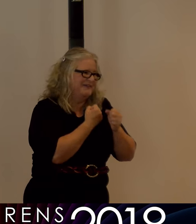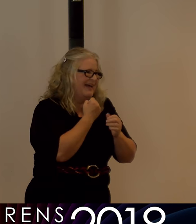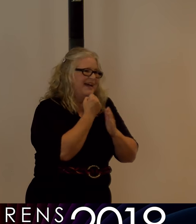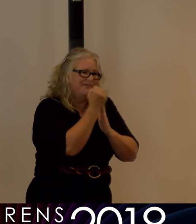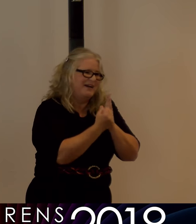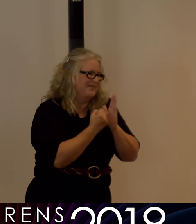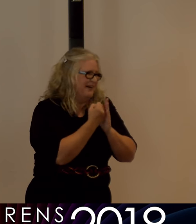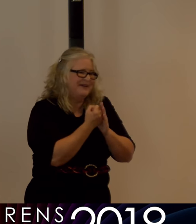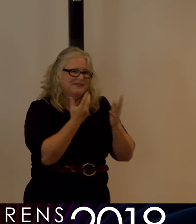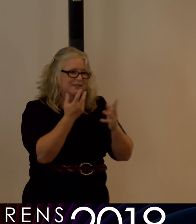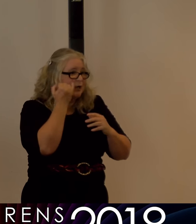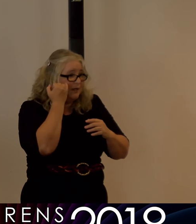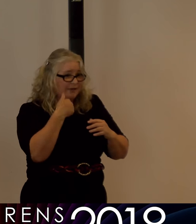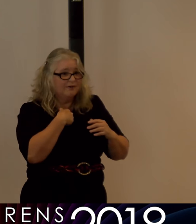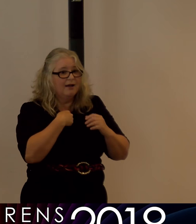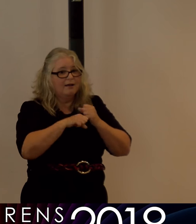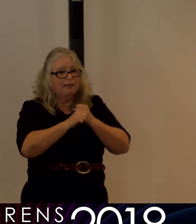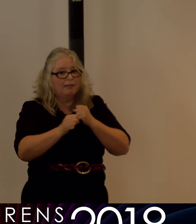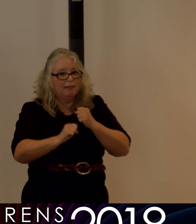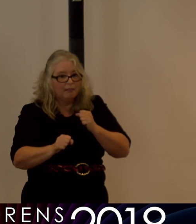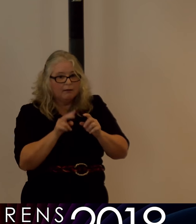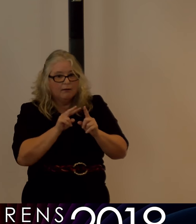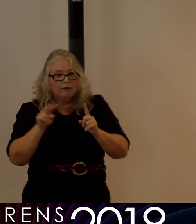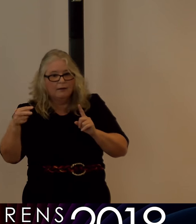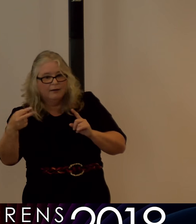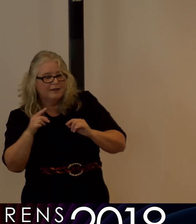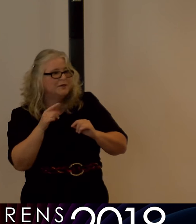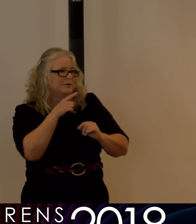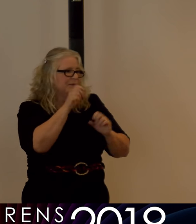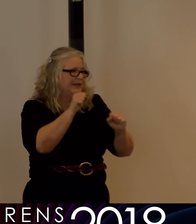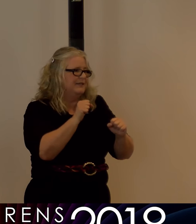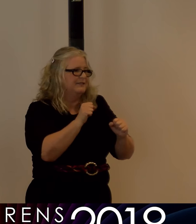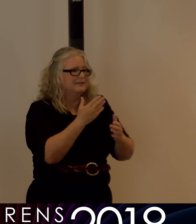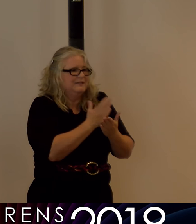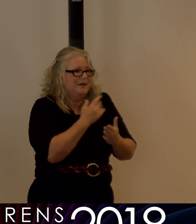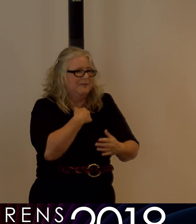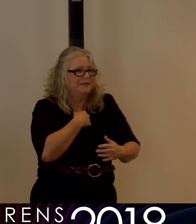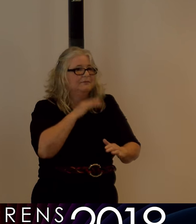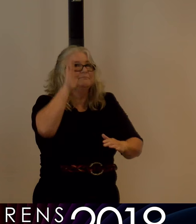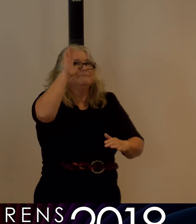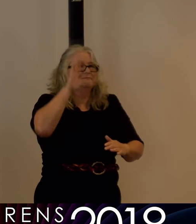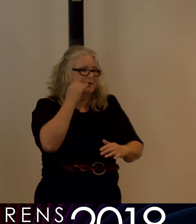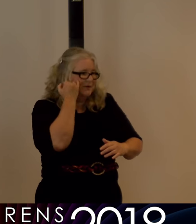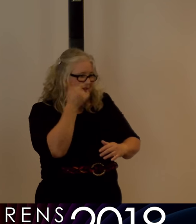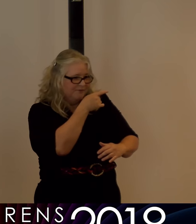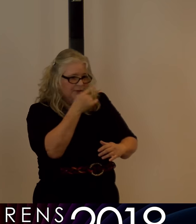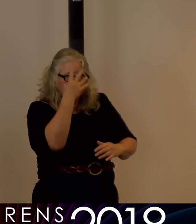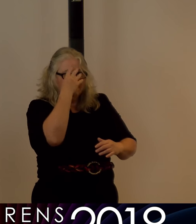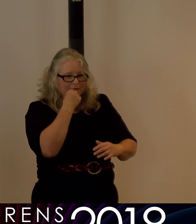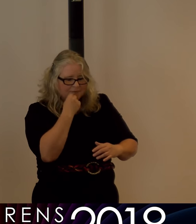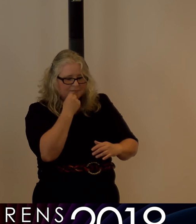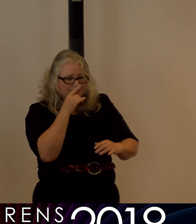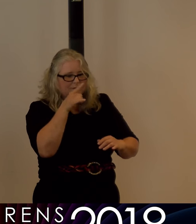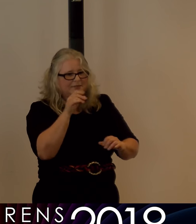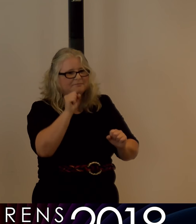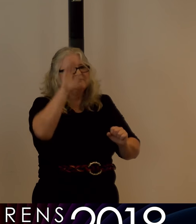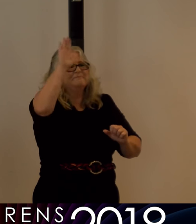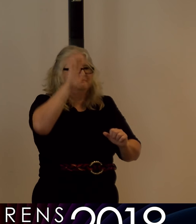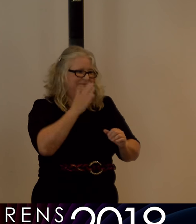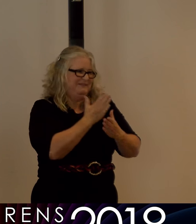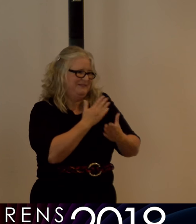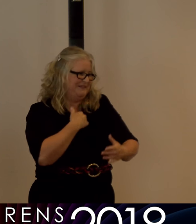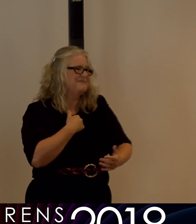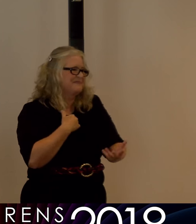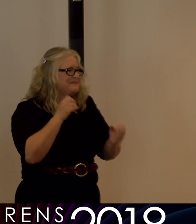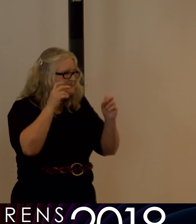get too excited or you start to fall asleep. So let's kick this off. First